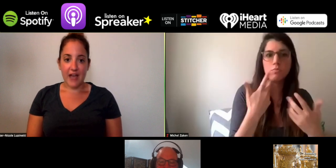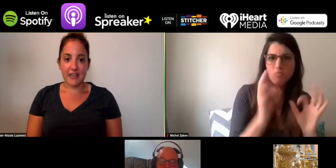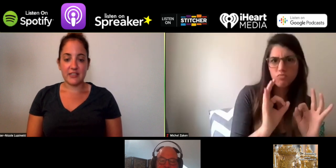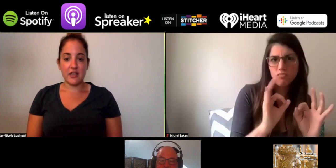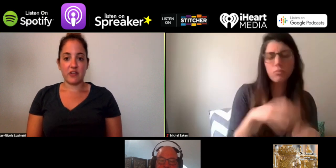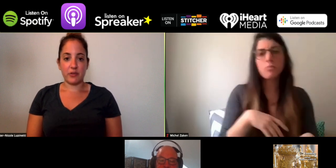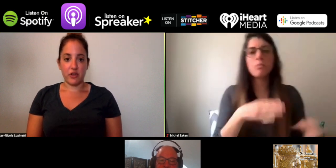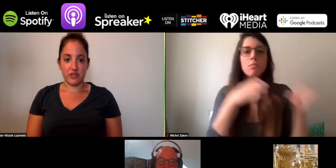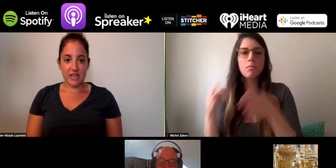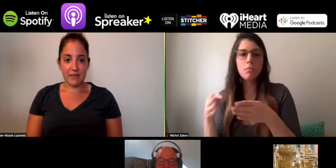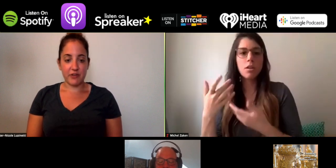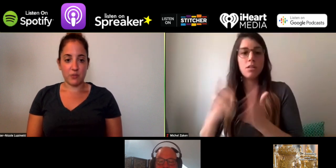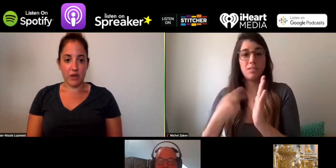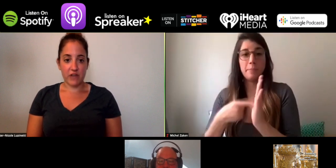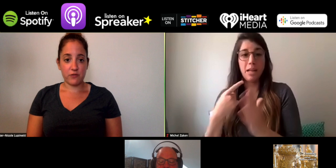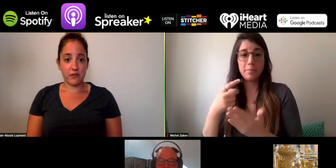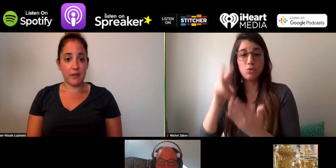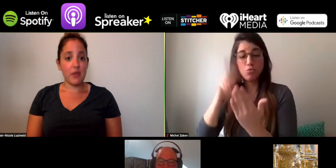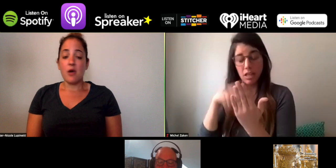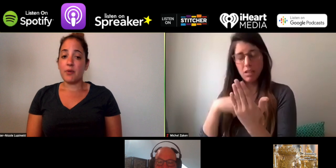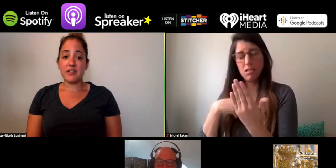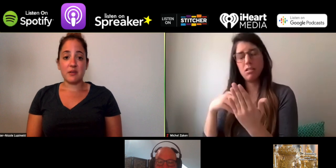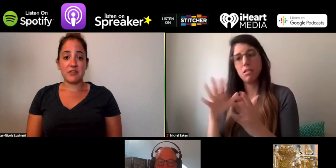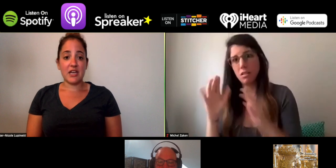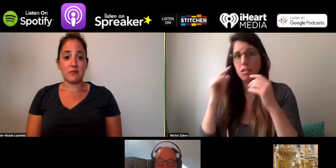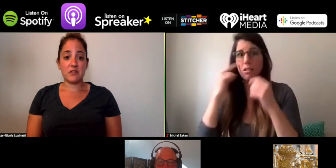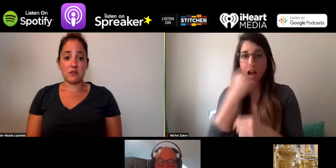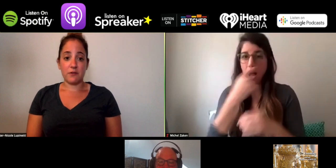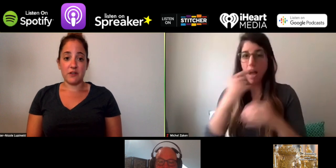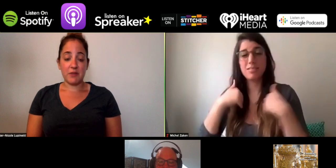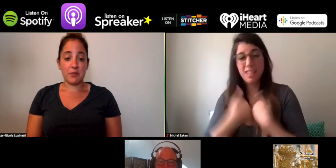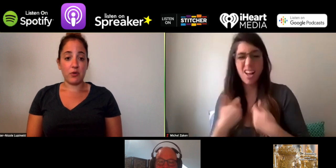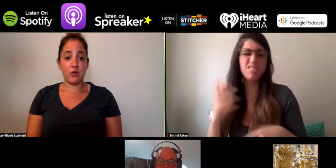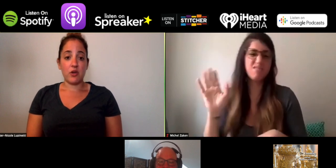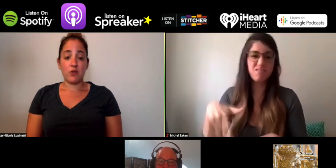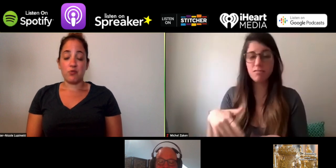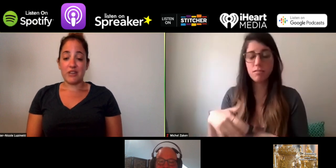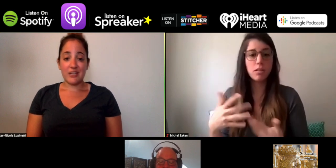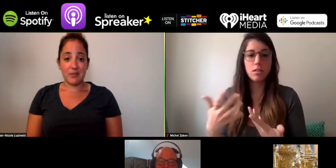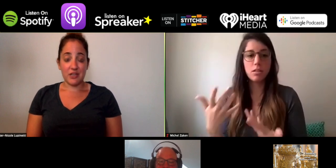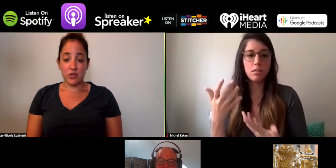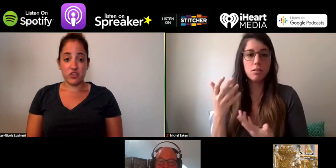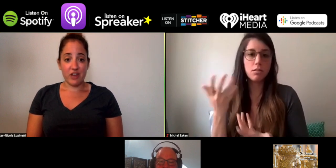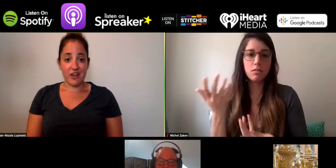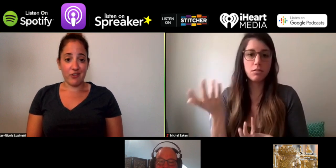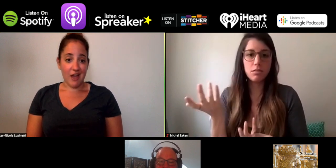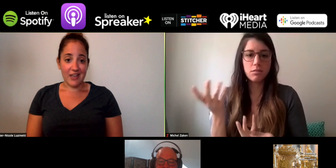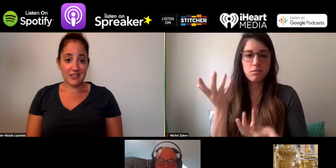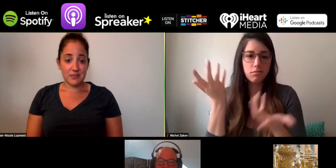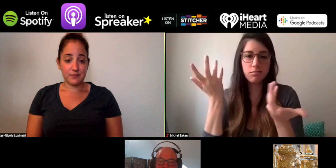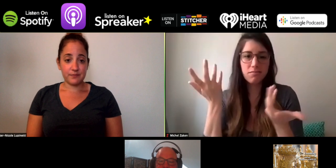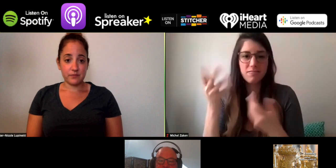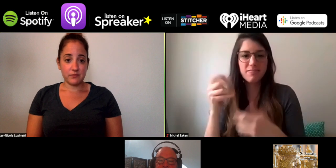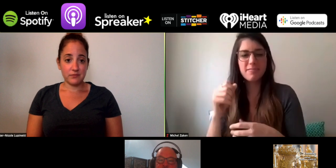their eyes. They're able to understand better. It's more natural for them. But sometimes, you know, for deaf people, reading can be a huge strain on their